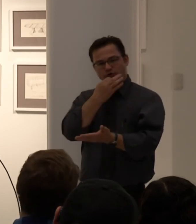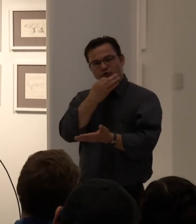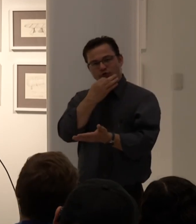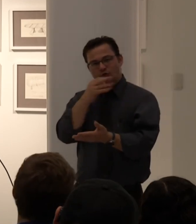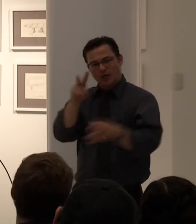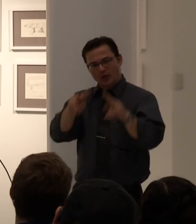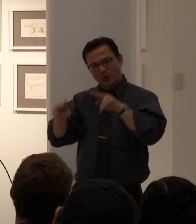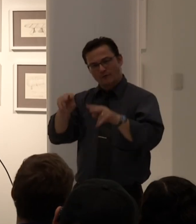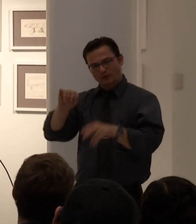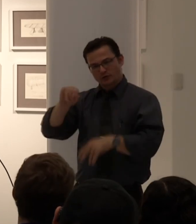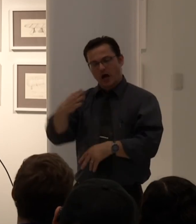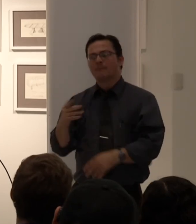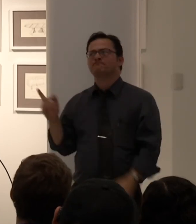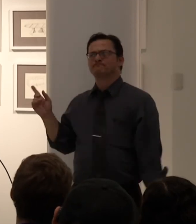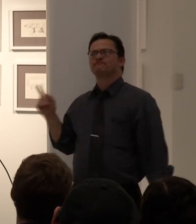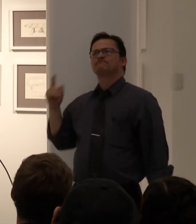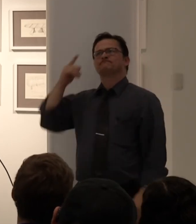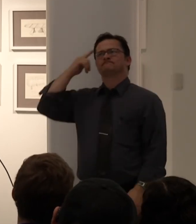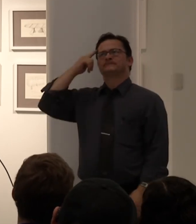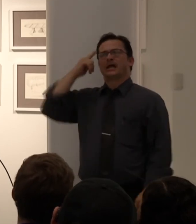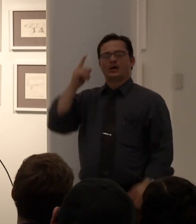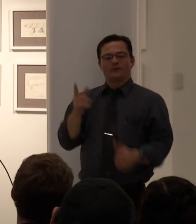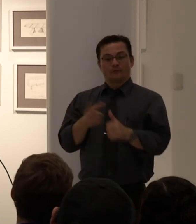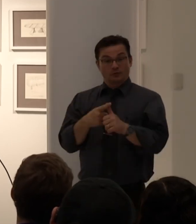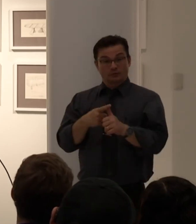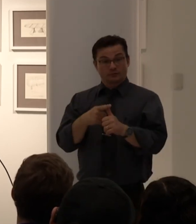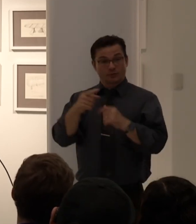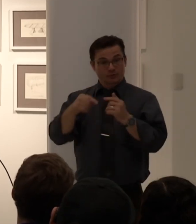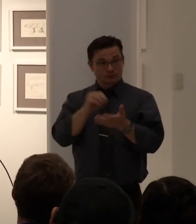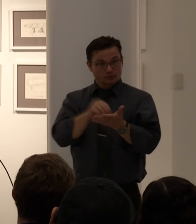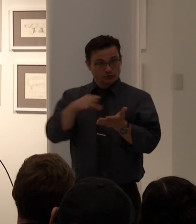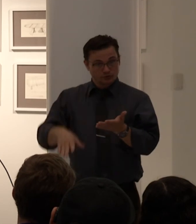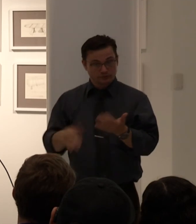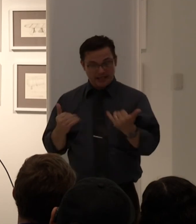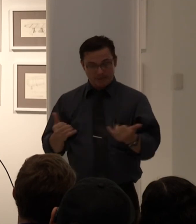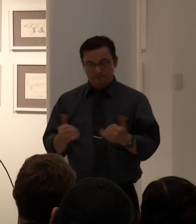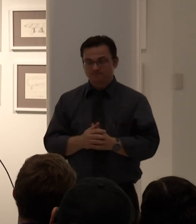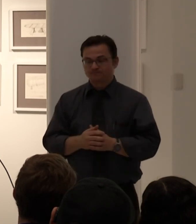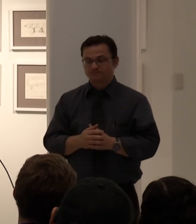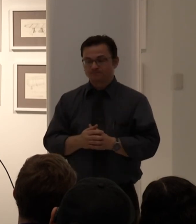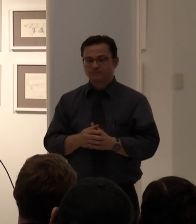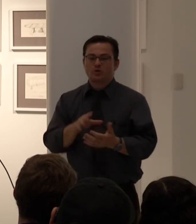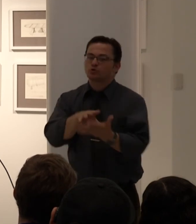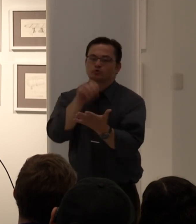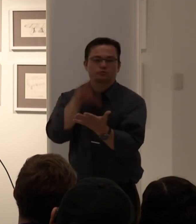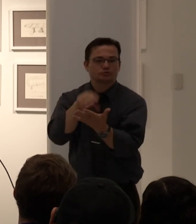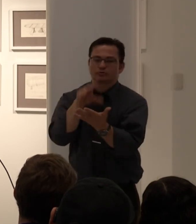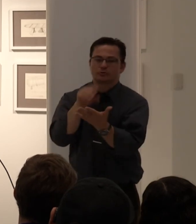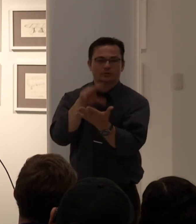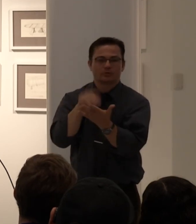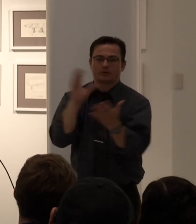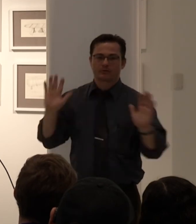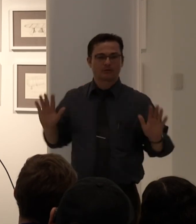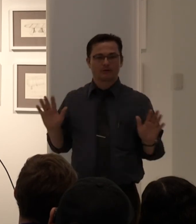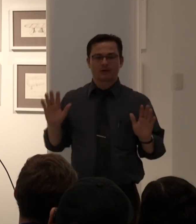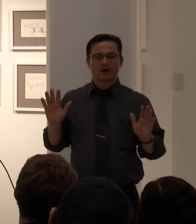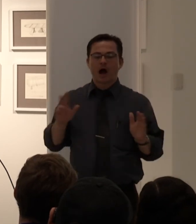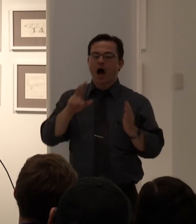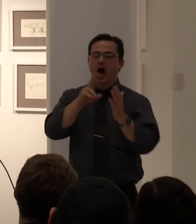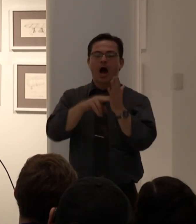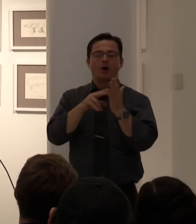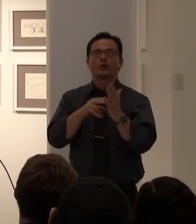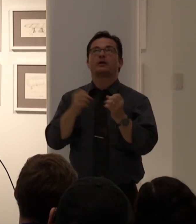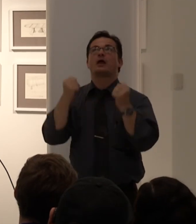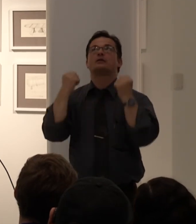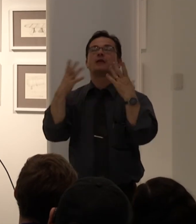jobs? I think the first thing is that while you're a student, just learn as much as you can. I read huge amounts